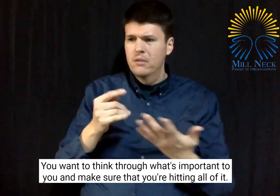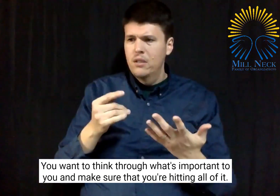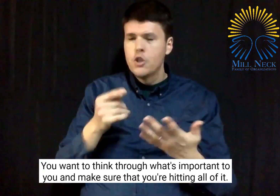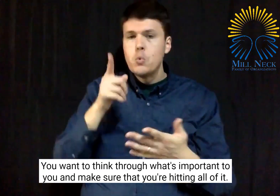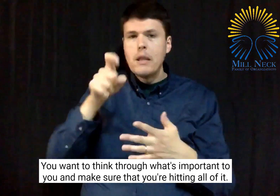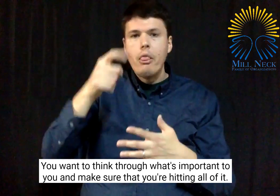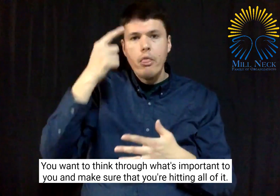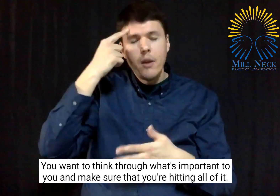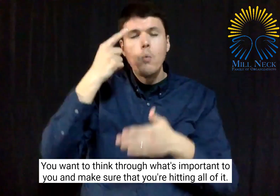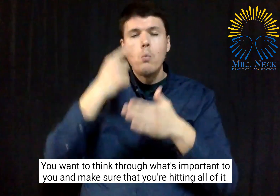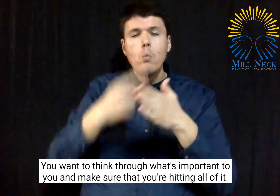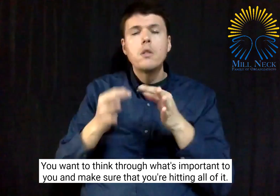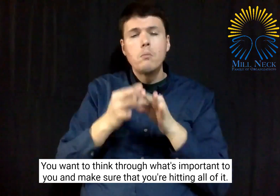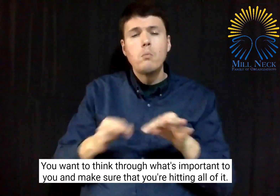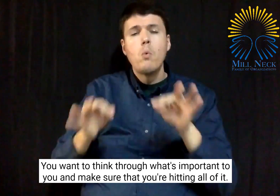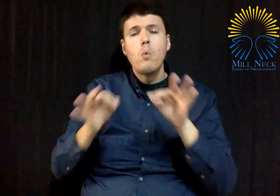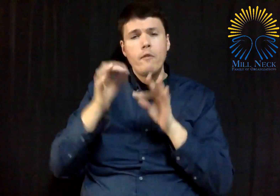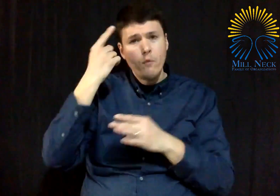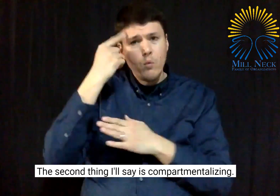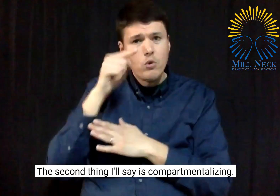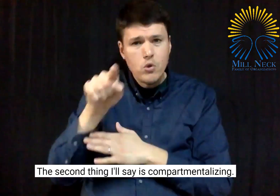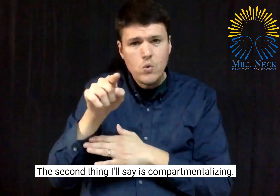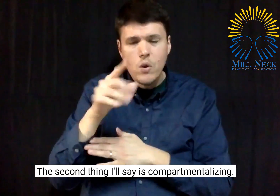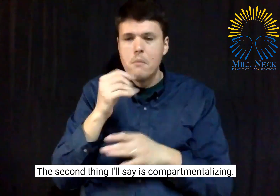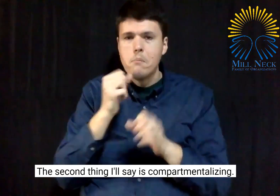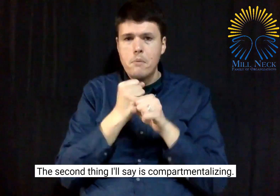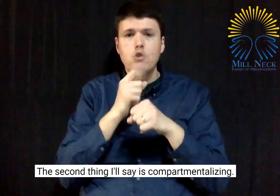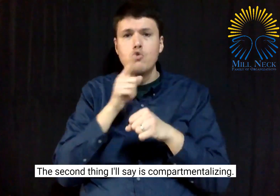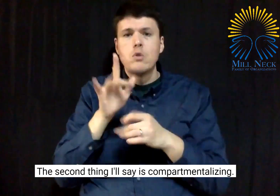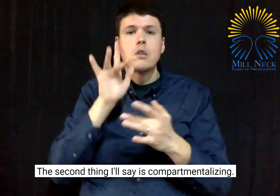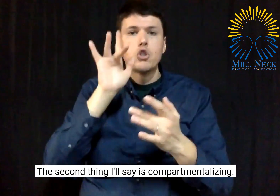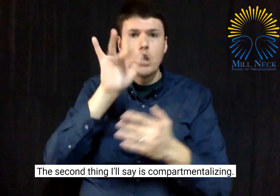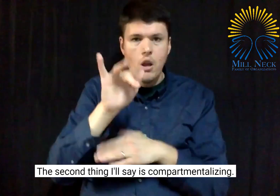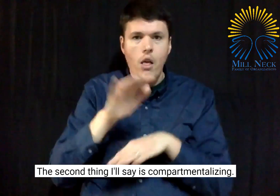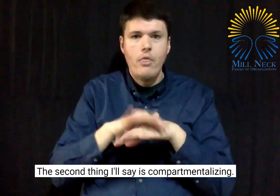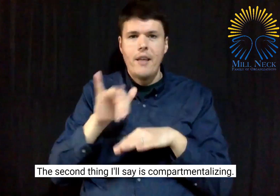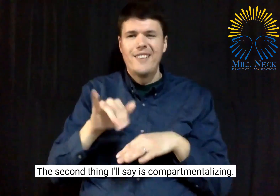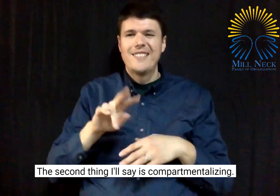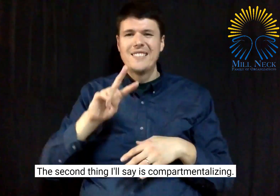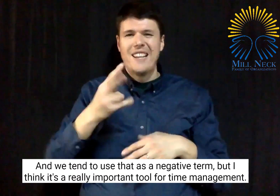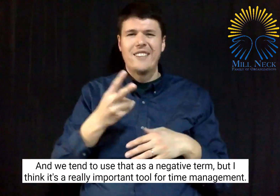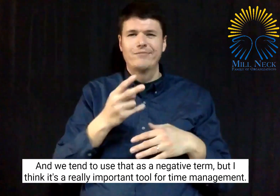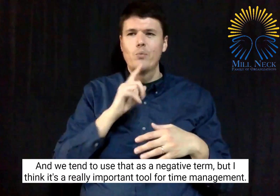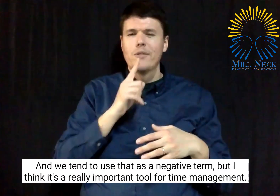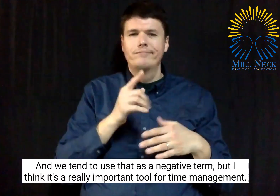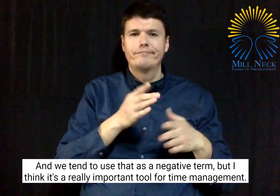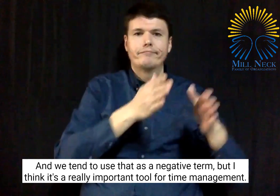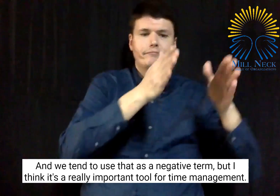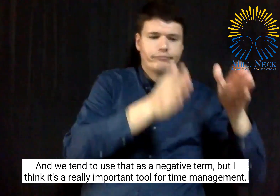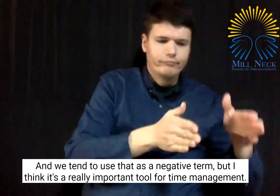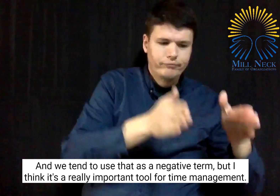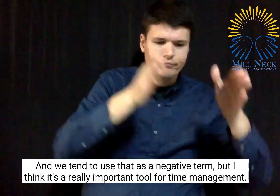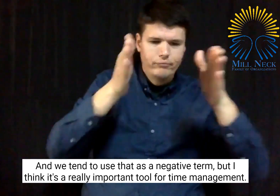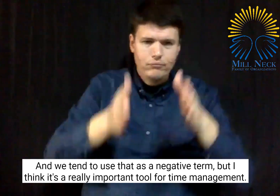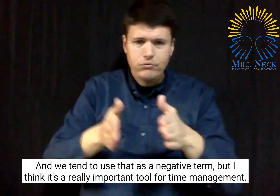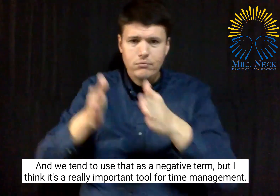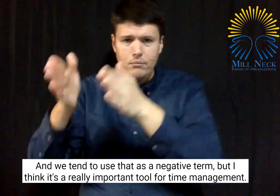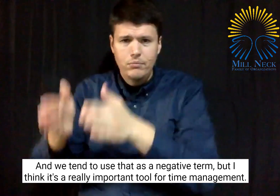make sure that you're hitting all of it. The second thing I'll say is compartmentalizing. And we tend to use that as a negative term, but I think